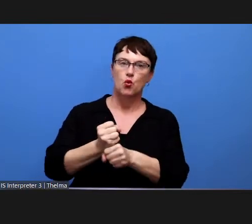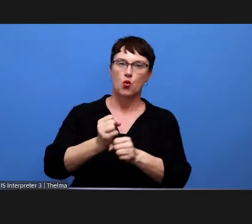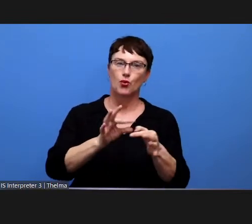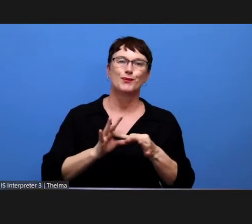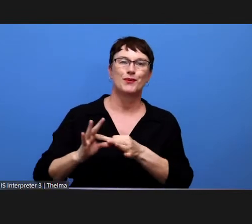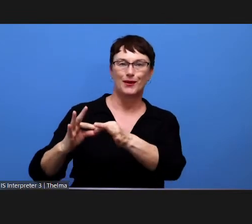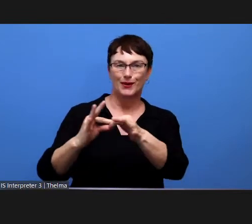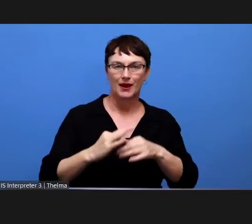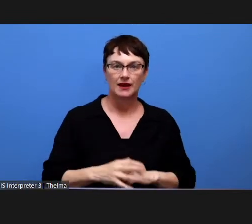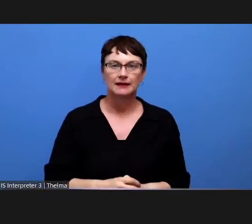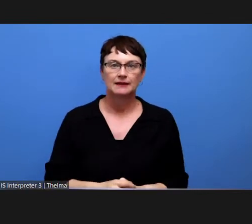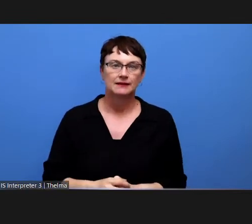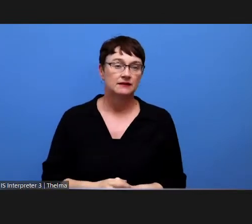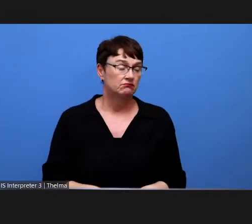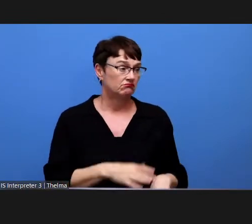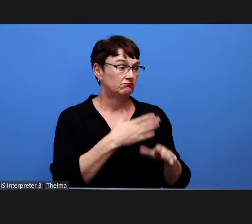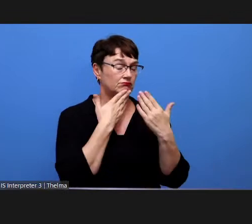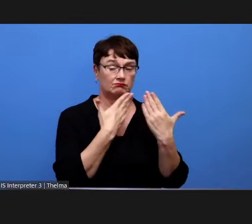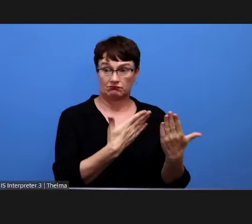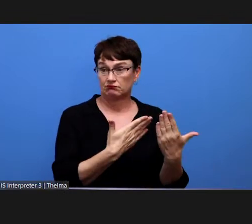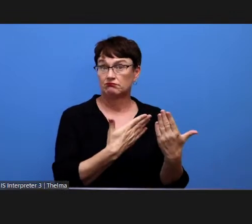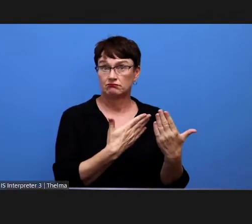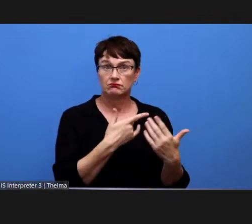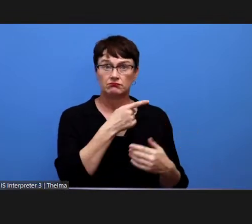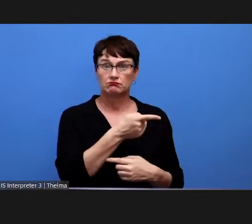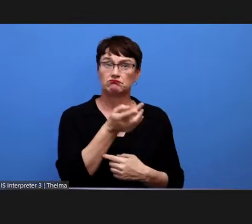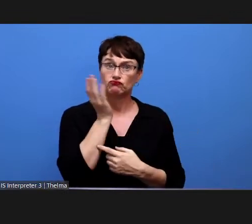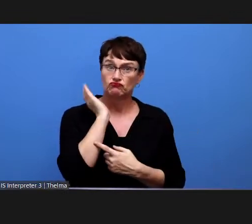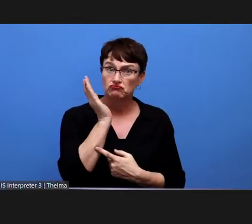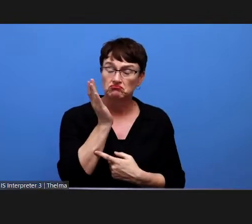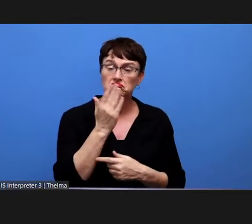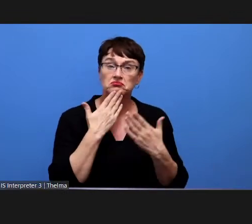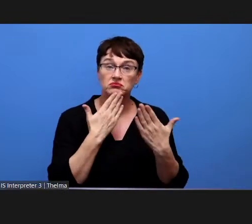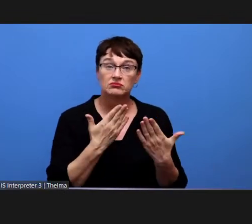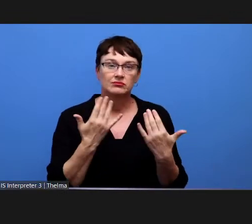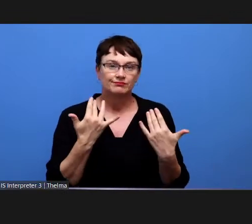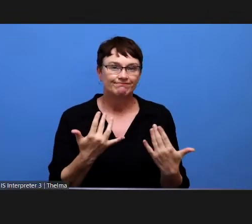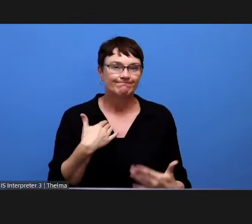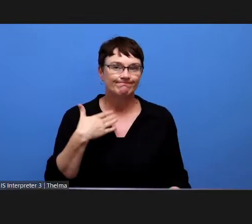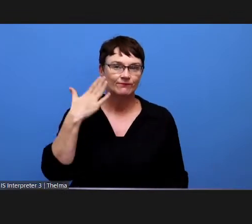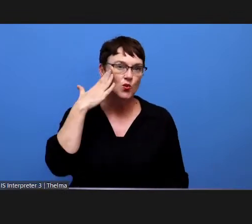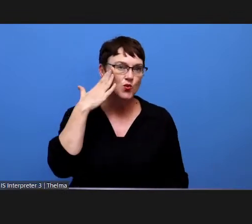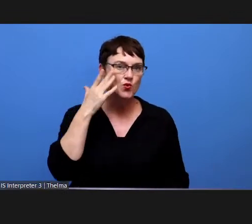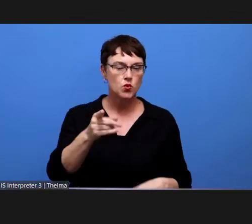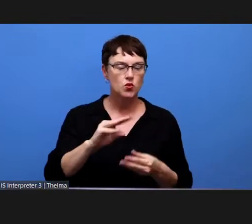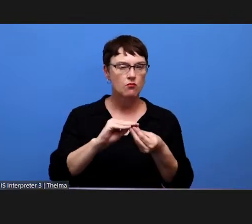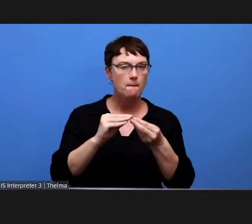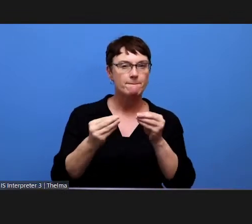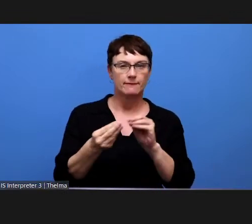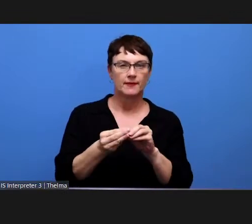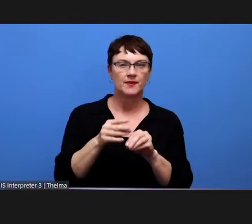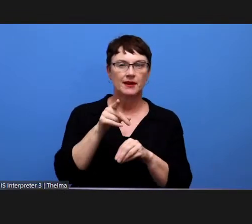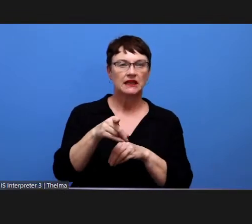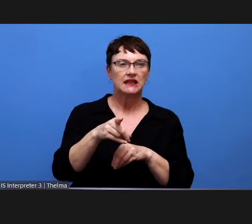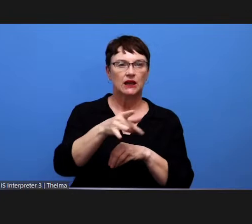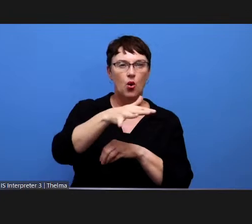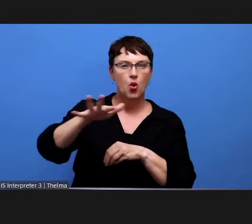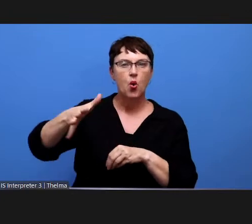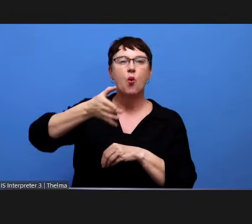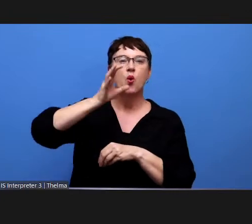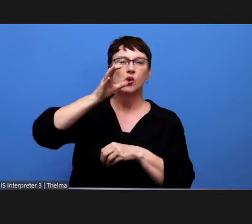to ensure that there is more financing channeled into the water sector, and therefore increasing the bankability